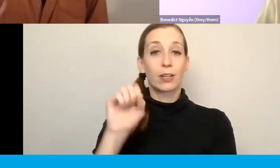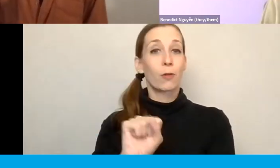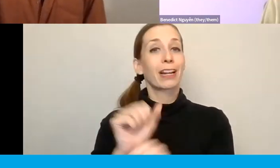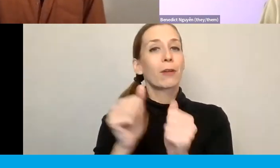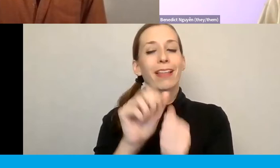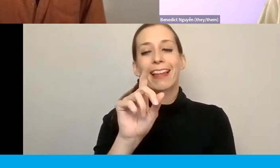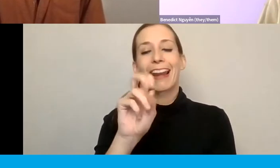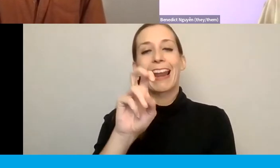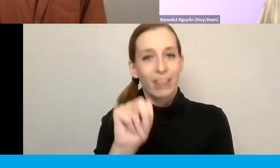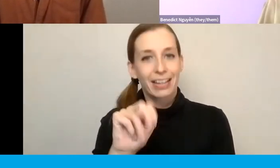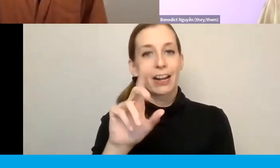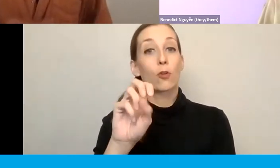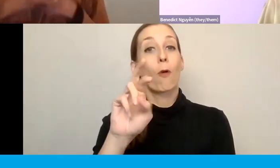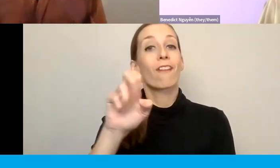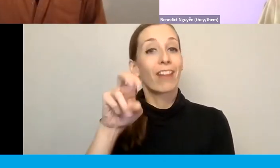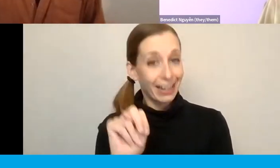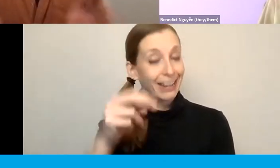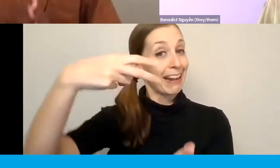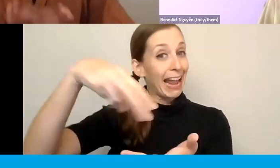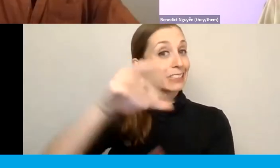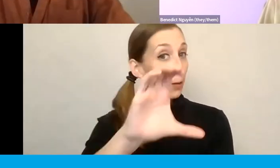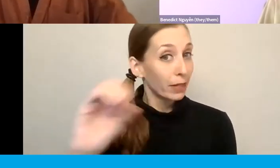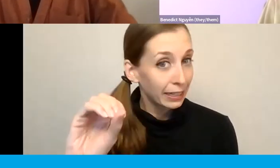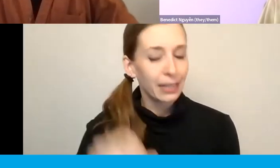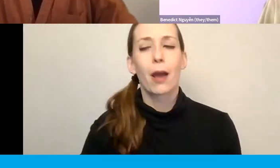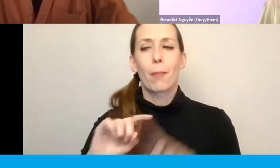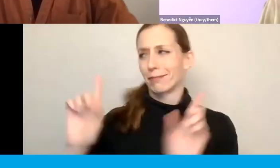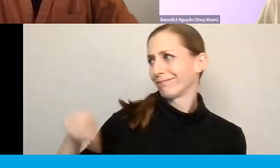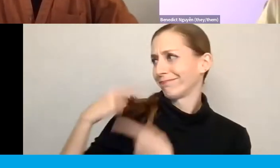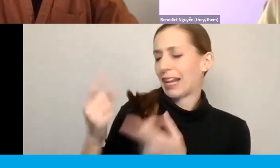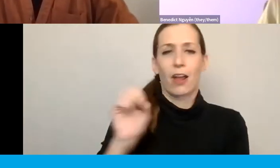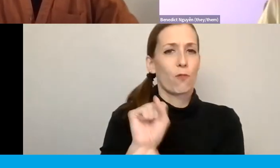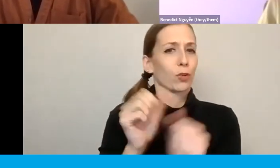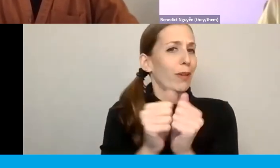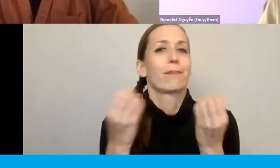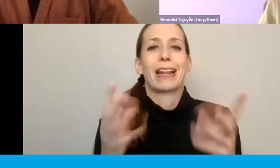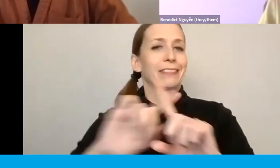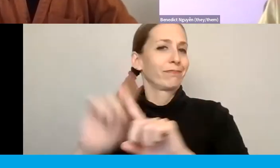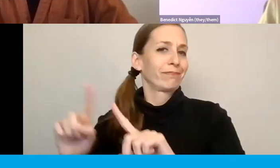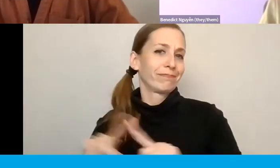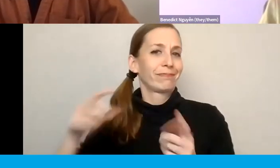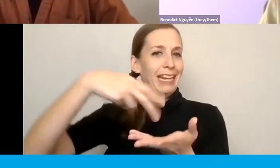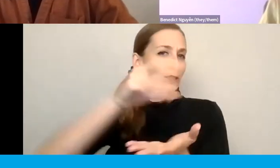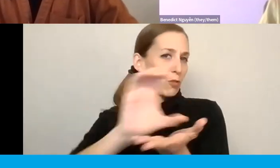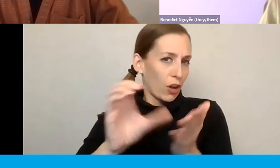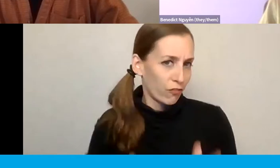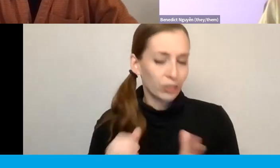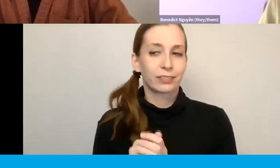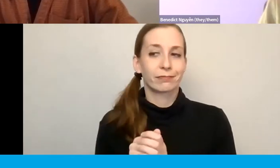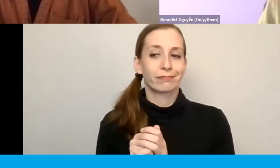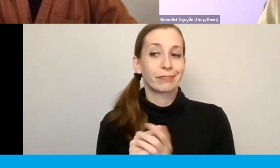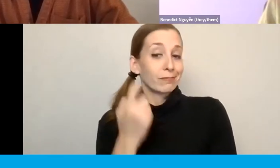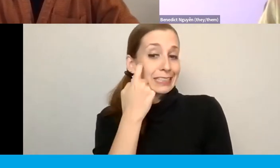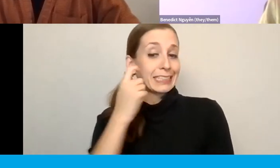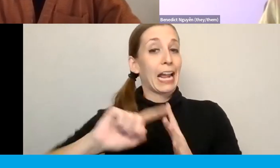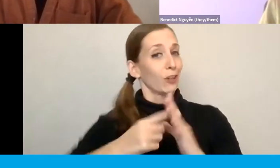over the years have worked with several different choreographers and started teaching quite regularly. That's a pretty big part of